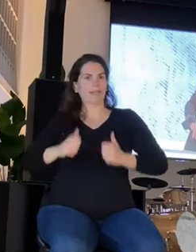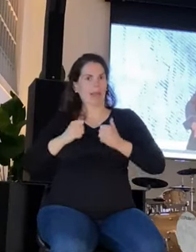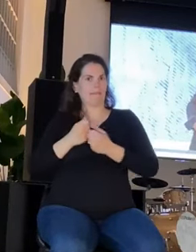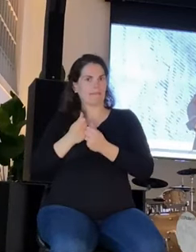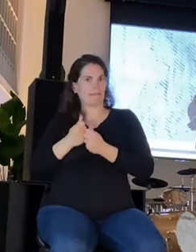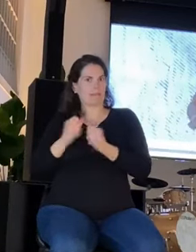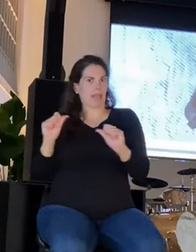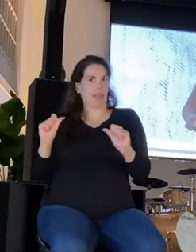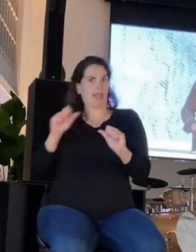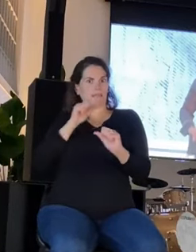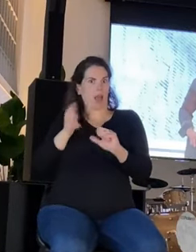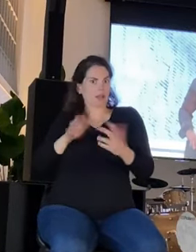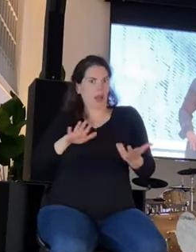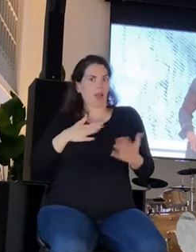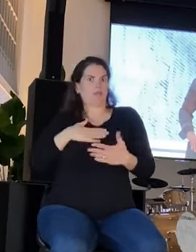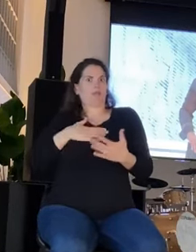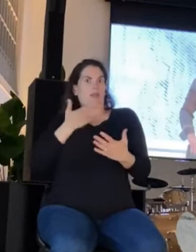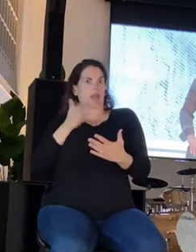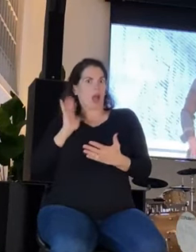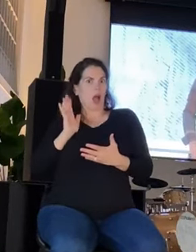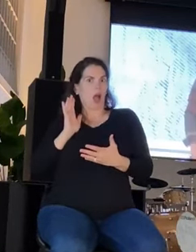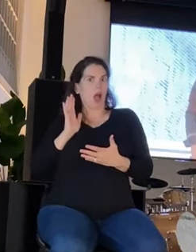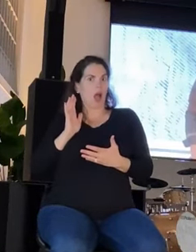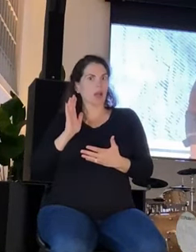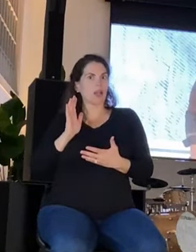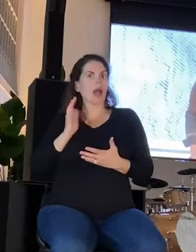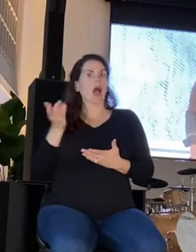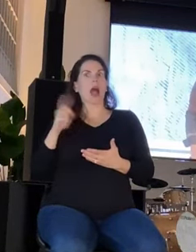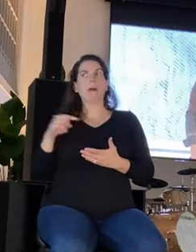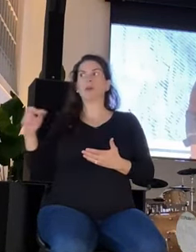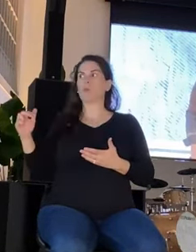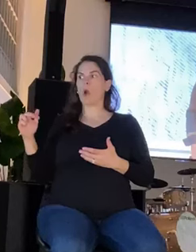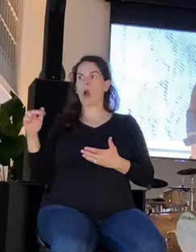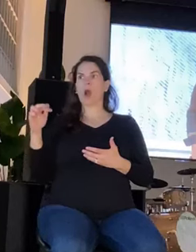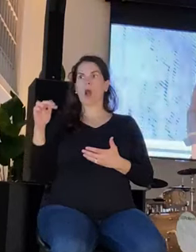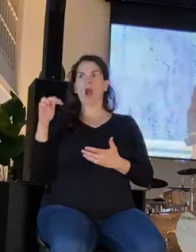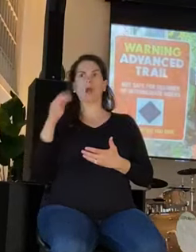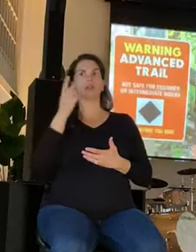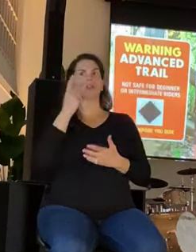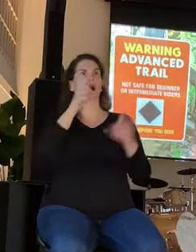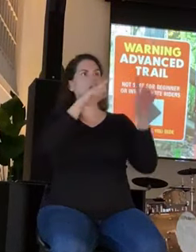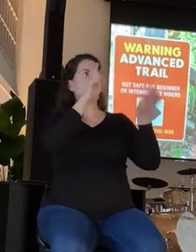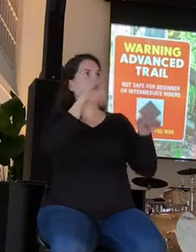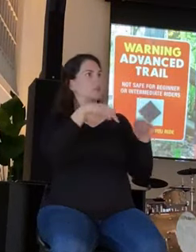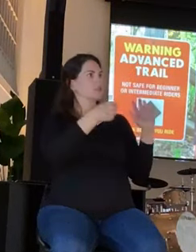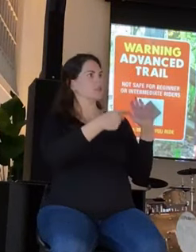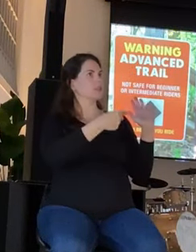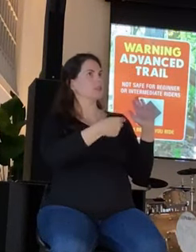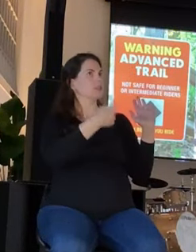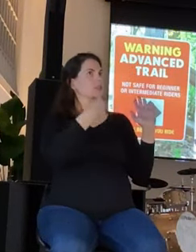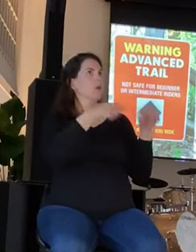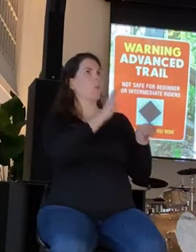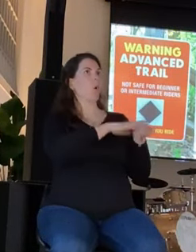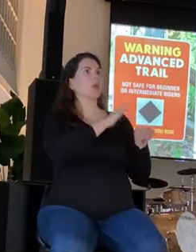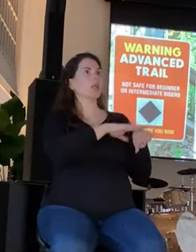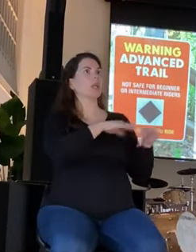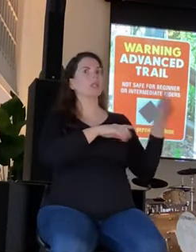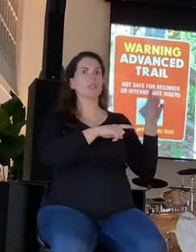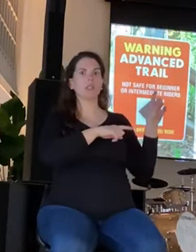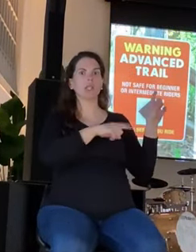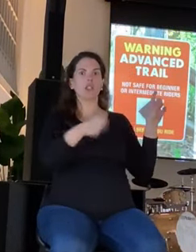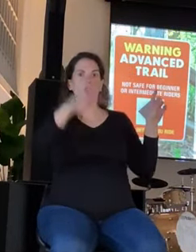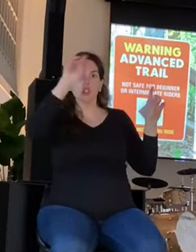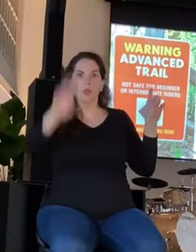back up the mountain to that spot, guess what we saw? Signs. We saw these signs that said, warning,